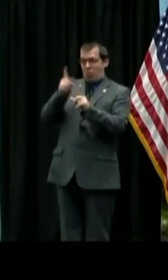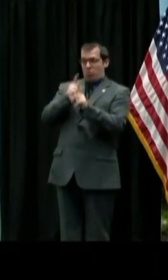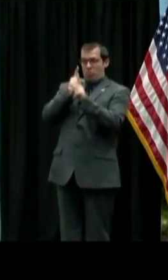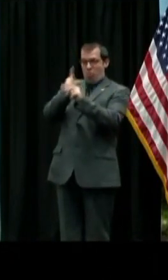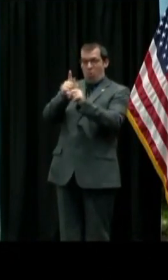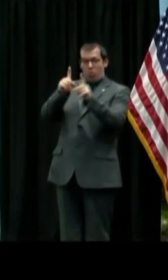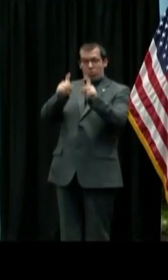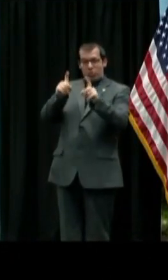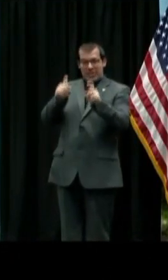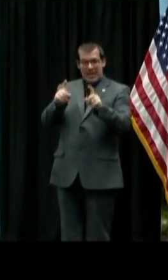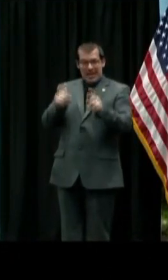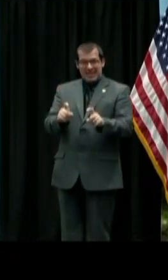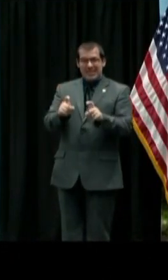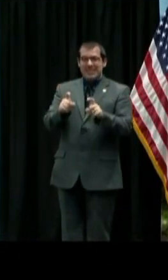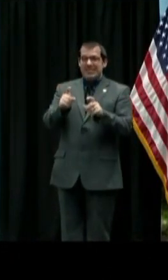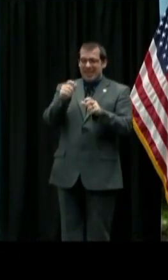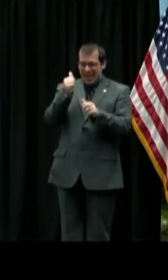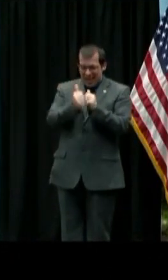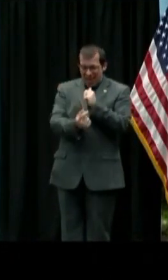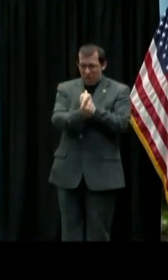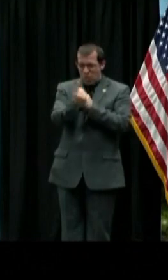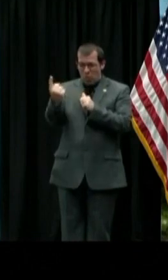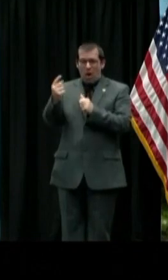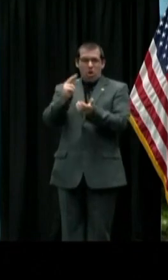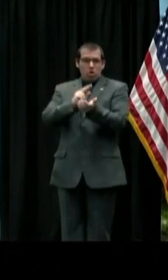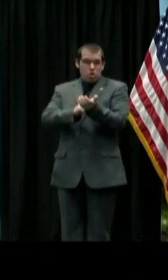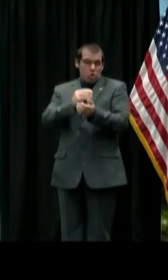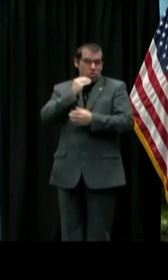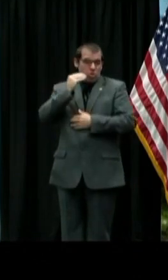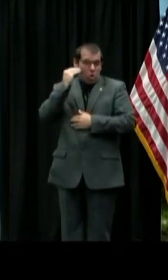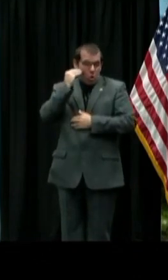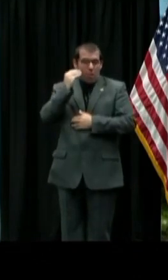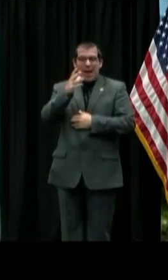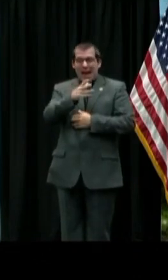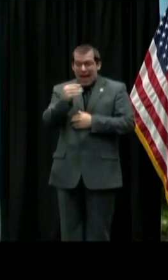test everyone in a nursing home facility along with the